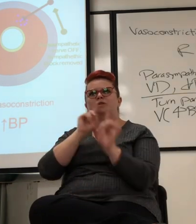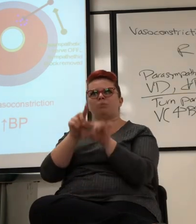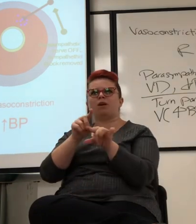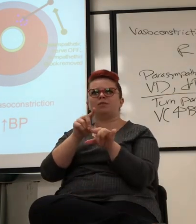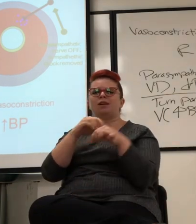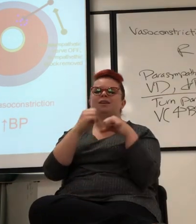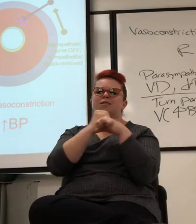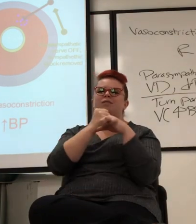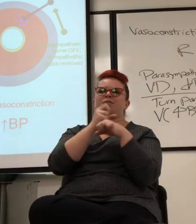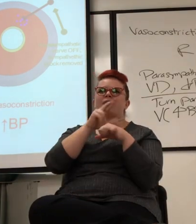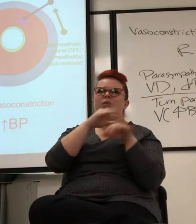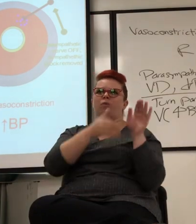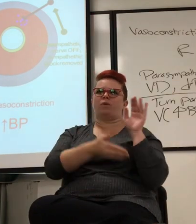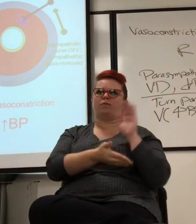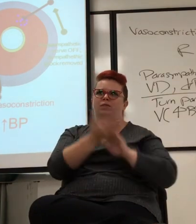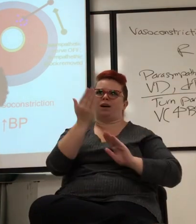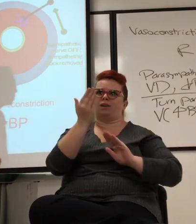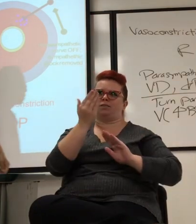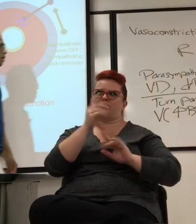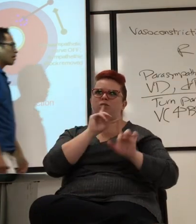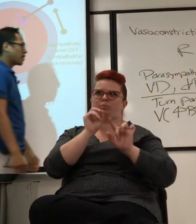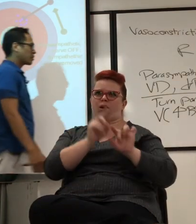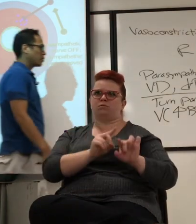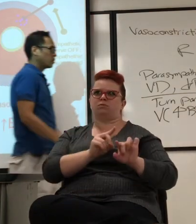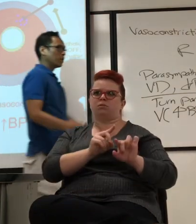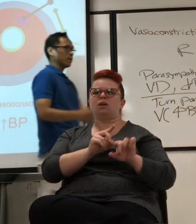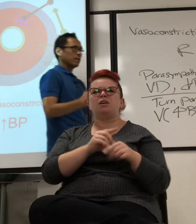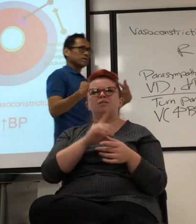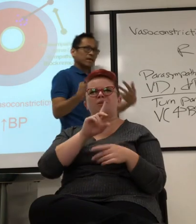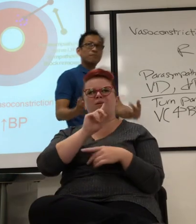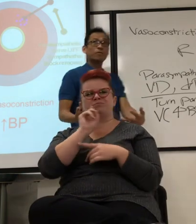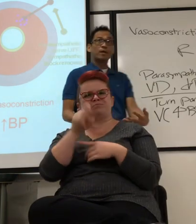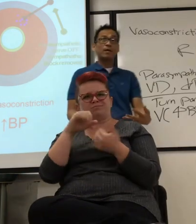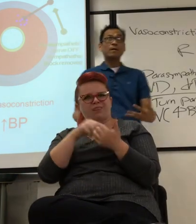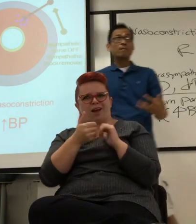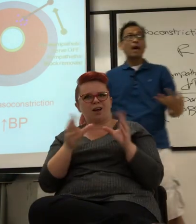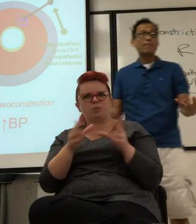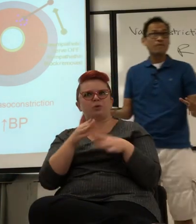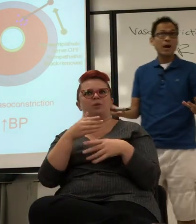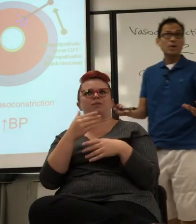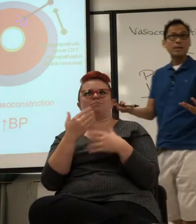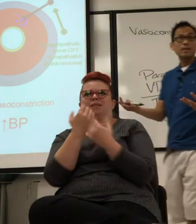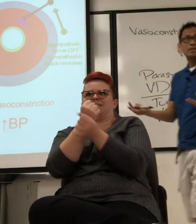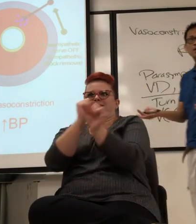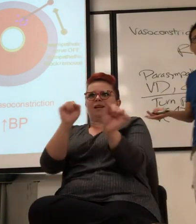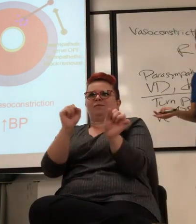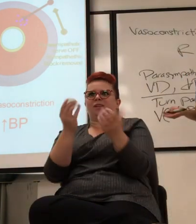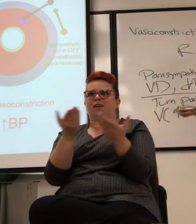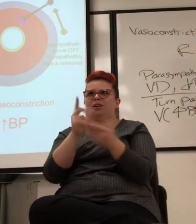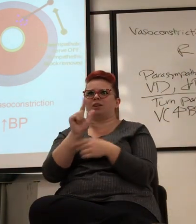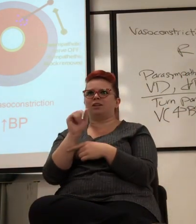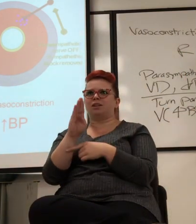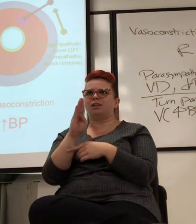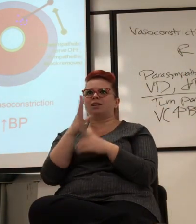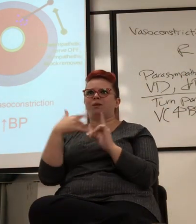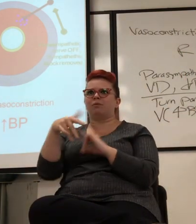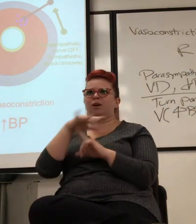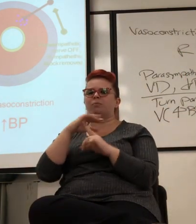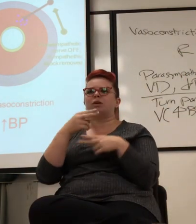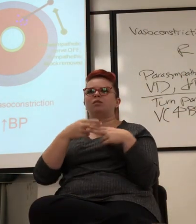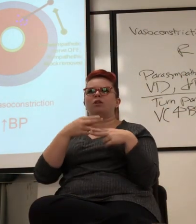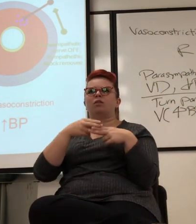some remarkable stress, and the question becomes, well, how the heck do we do it safely in a lab environment? It's called the cold pressure